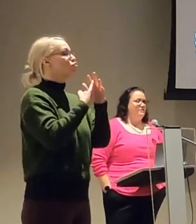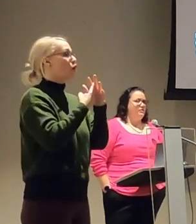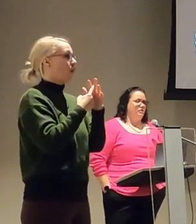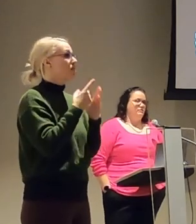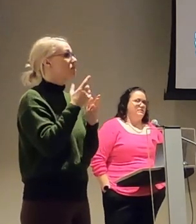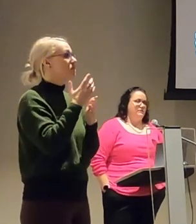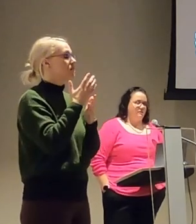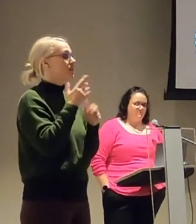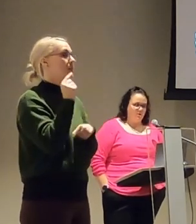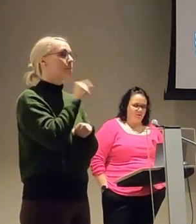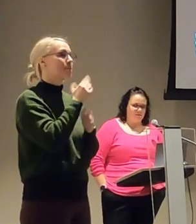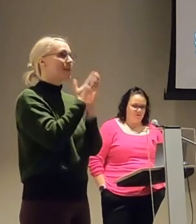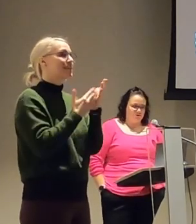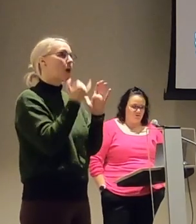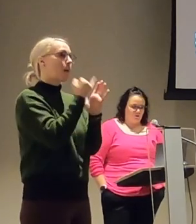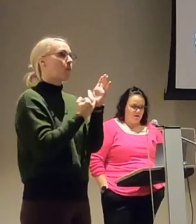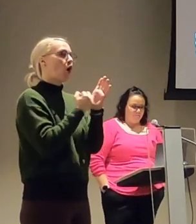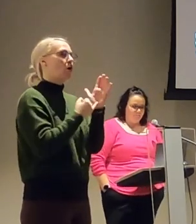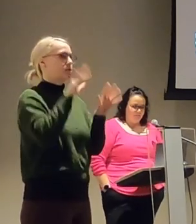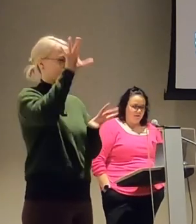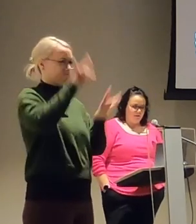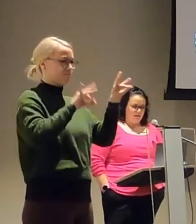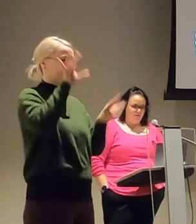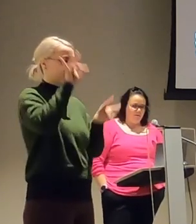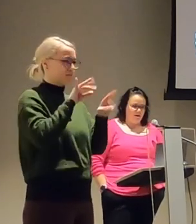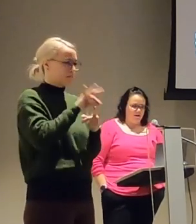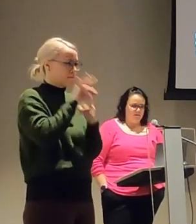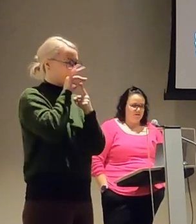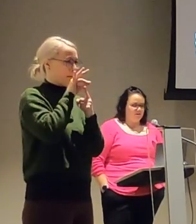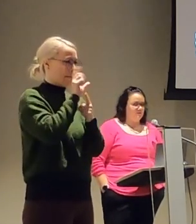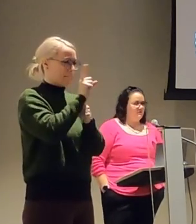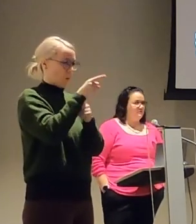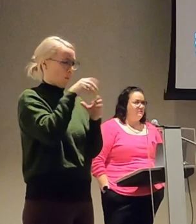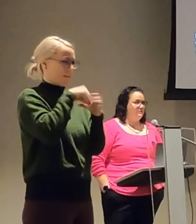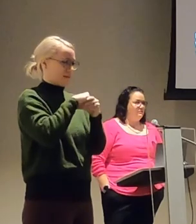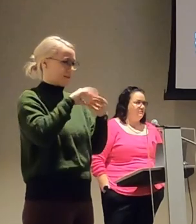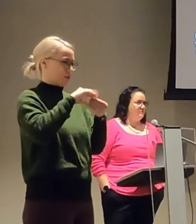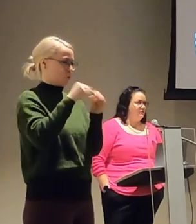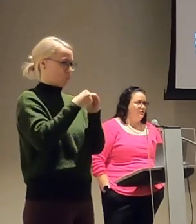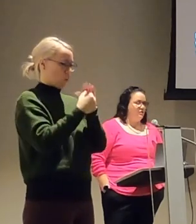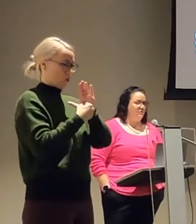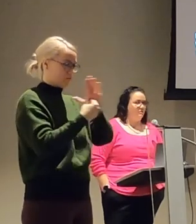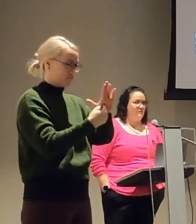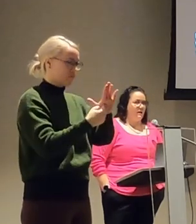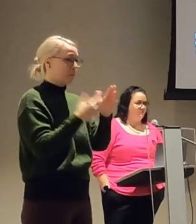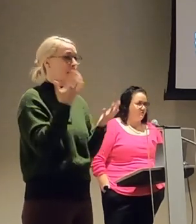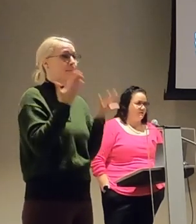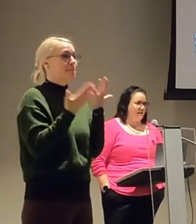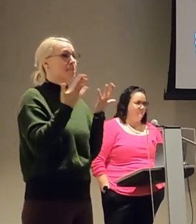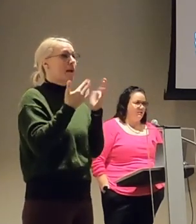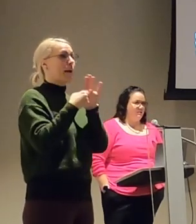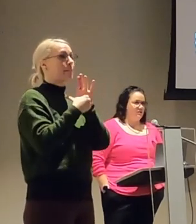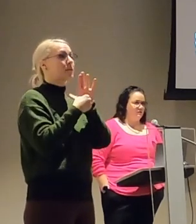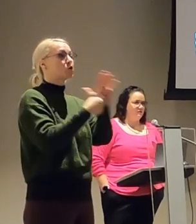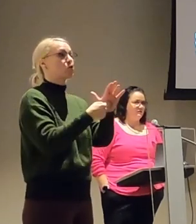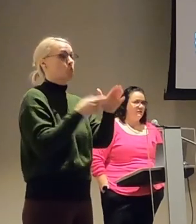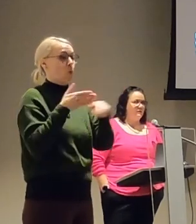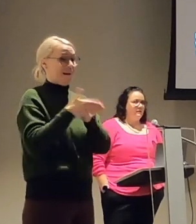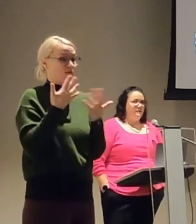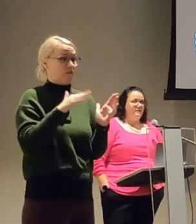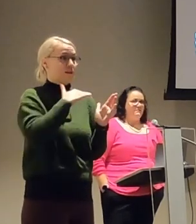some artists choose different moments in the story. They might show after the